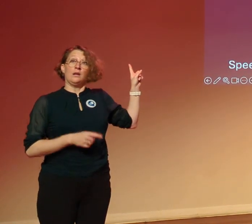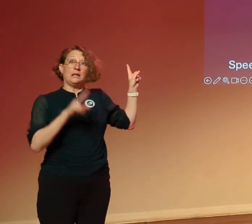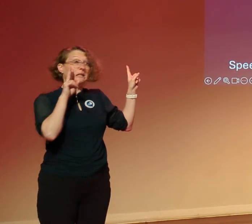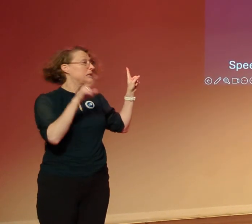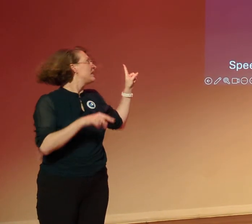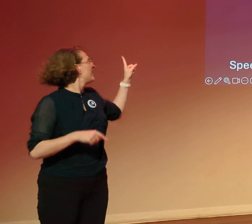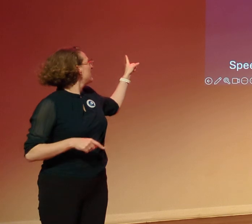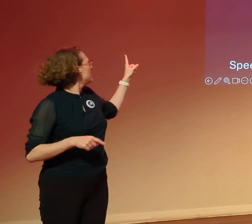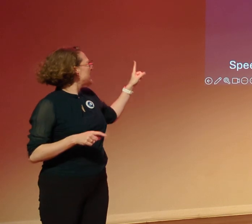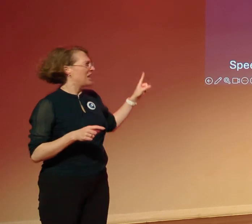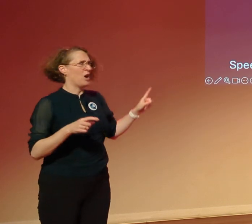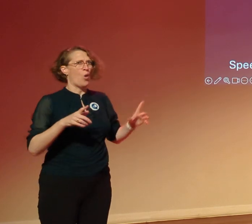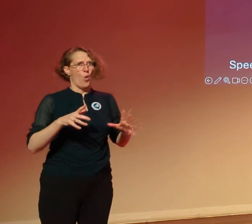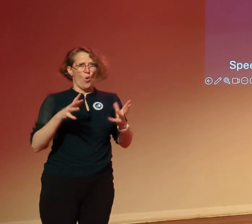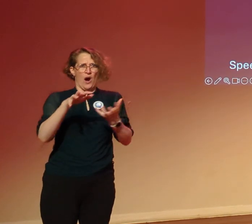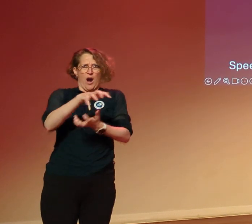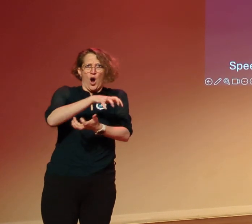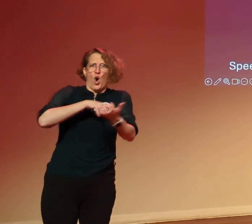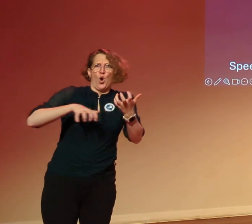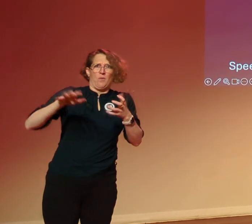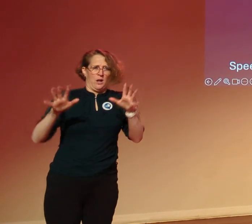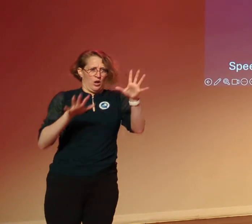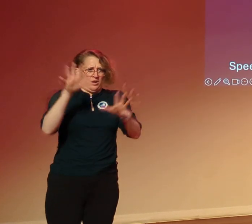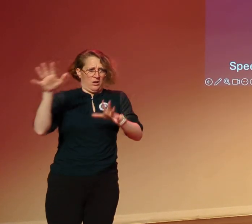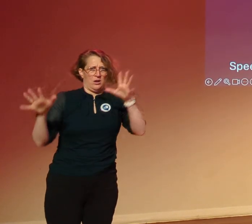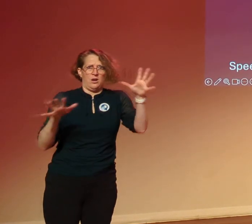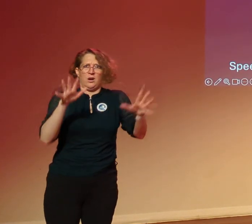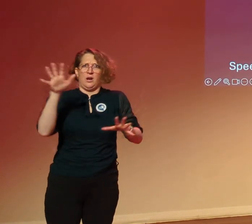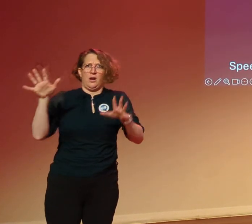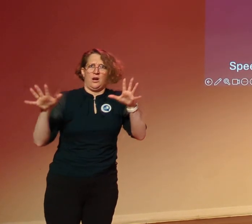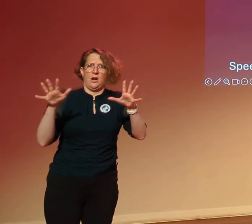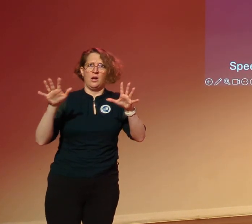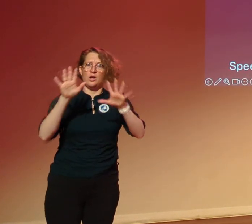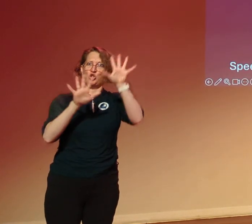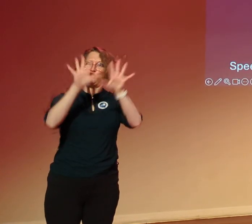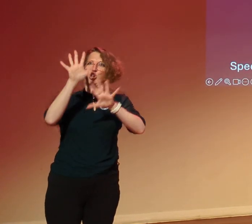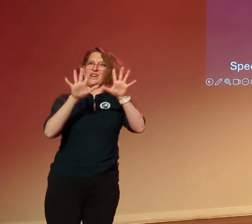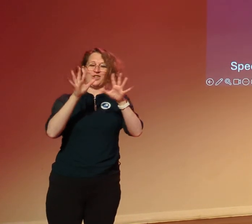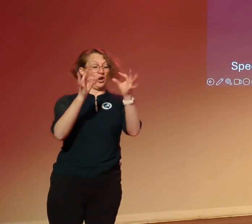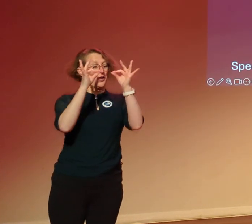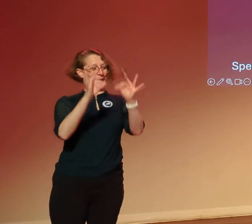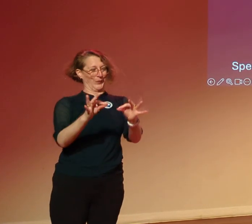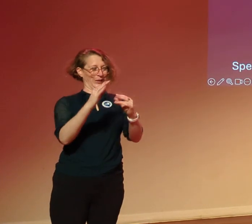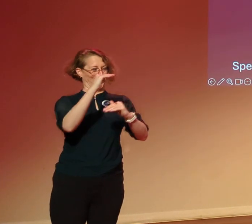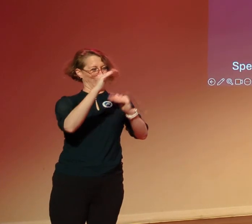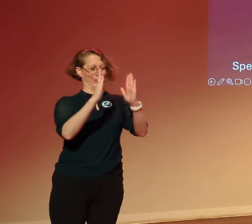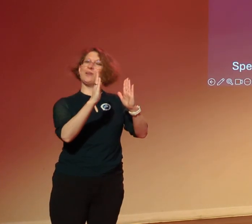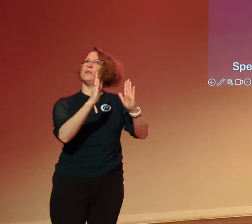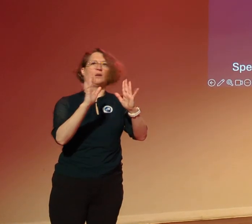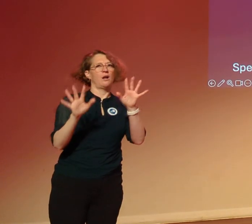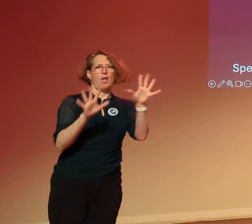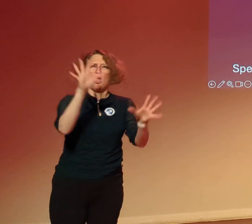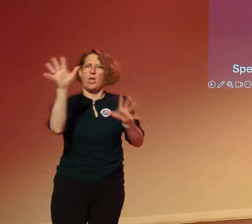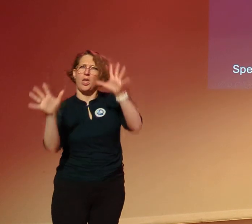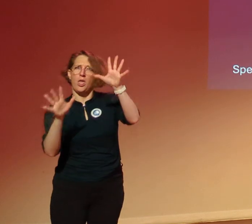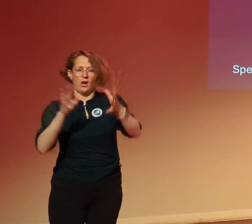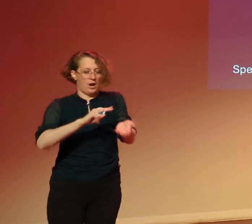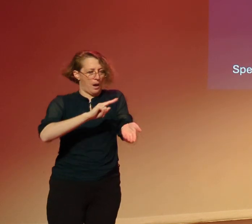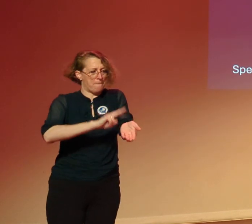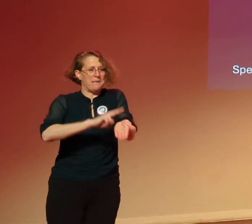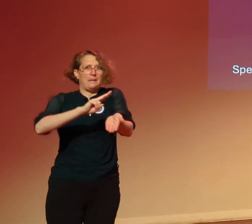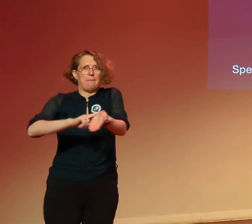is a very complex set of gestures. It is several beats and